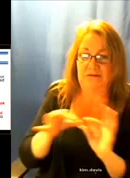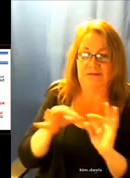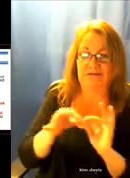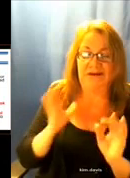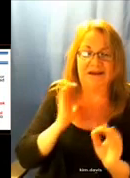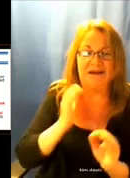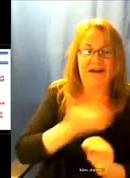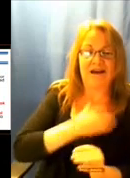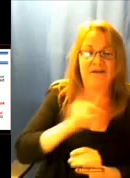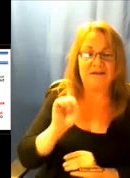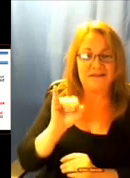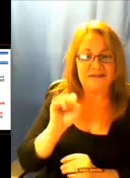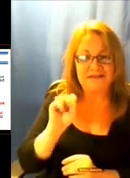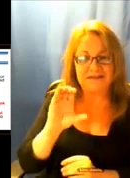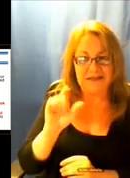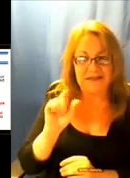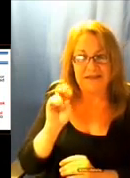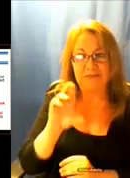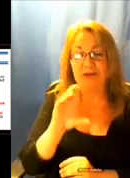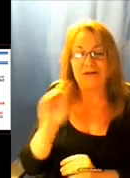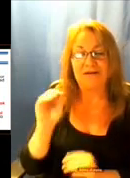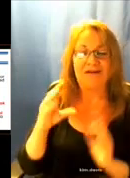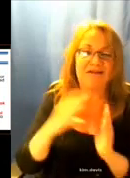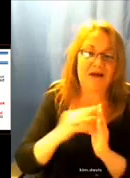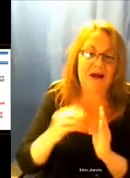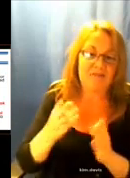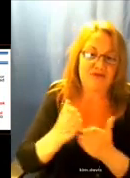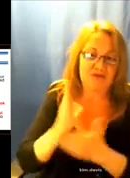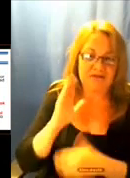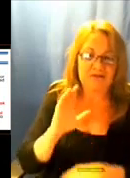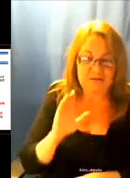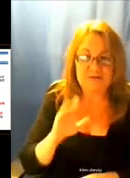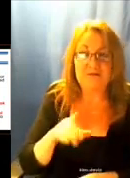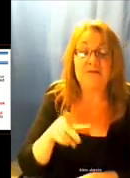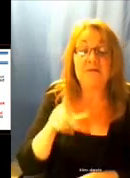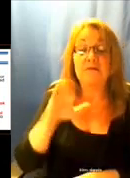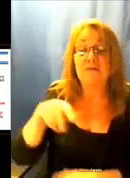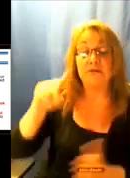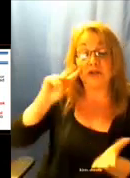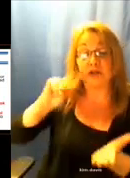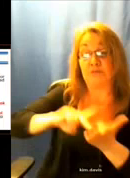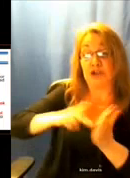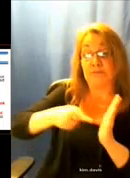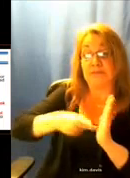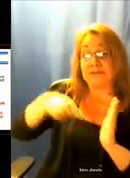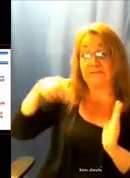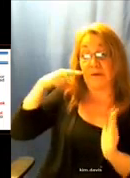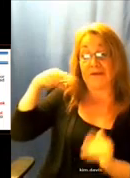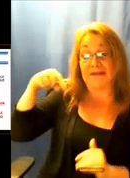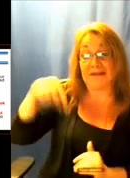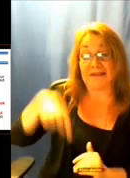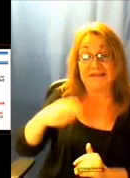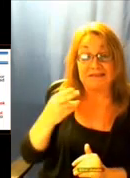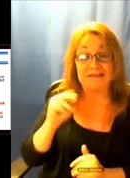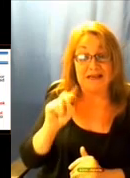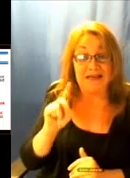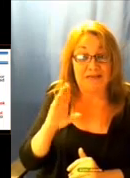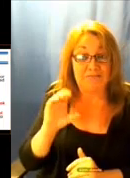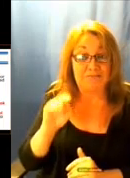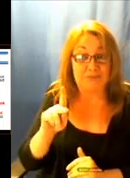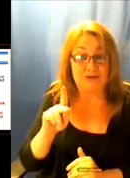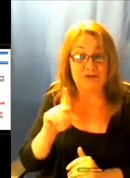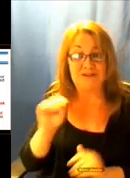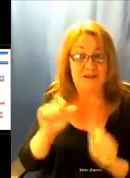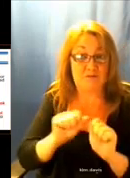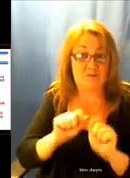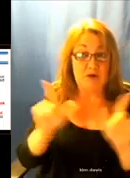Before I begin, I do need to let you know a disclaimer about the rights, meaning for